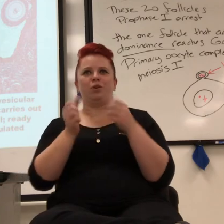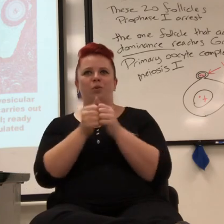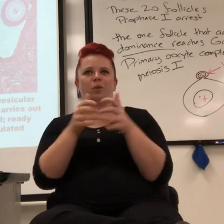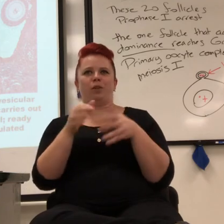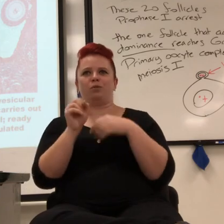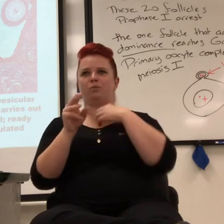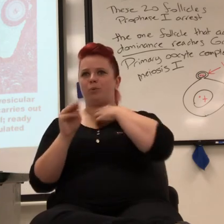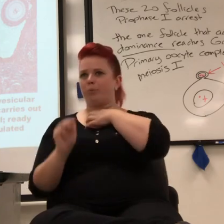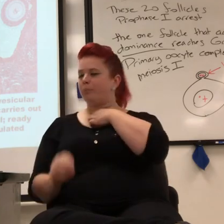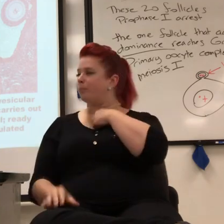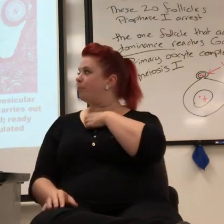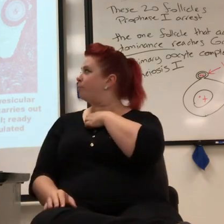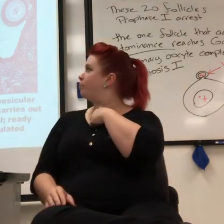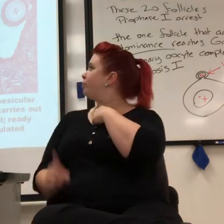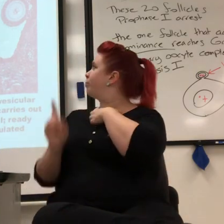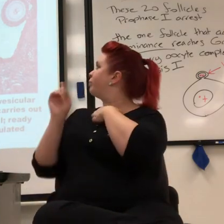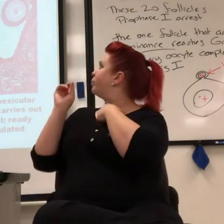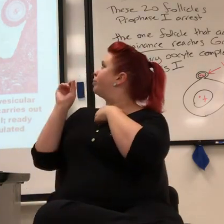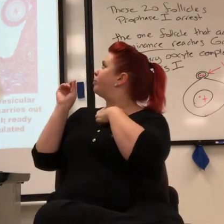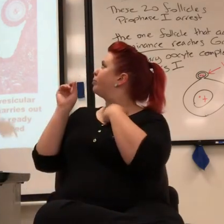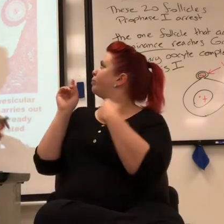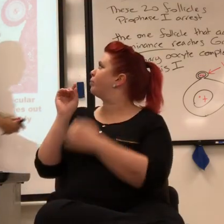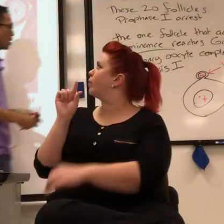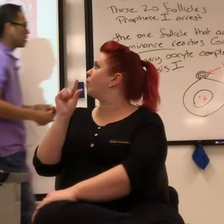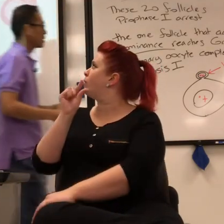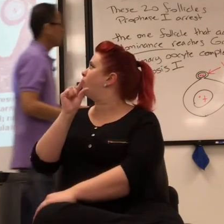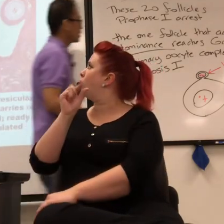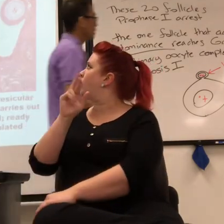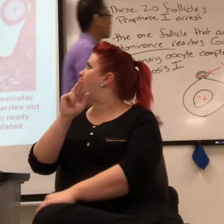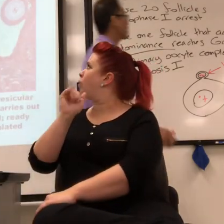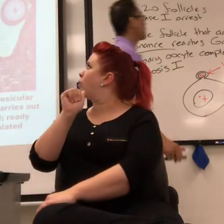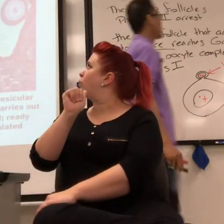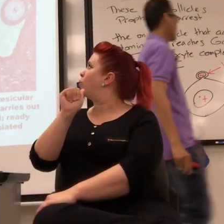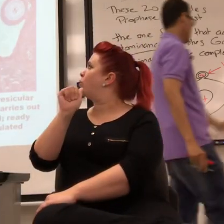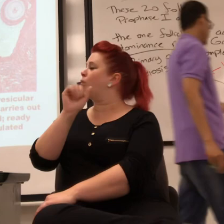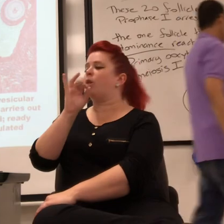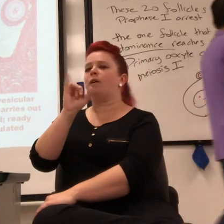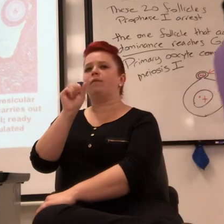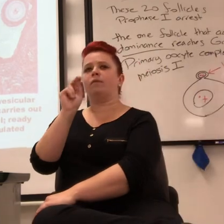Okay. So here's a graphene follicle. Assume it's completed meiosis one.